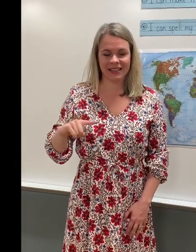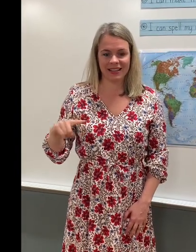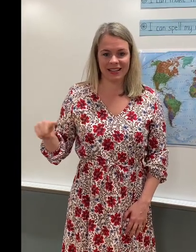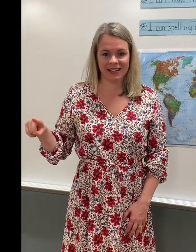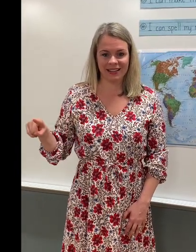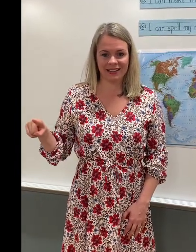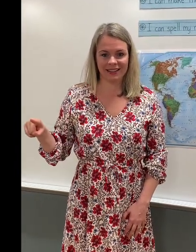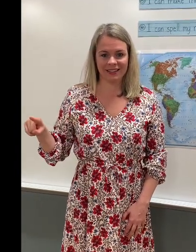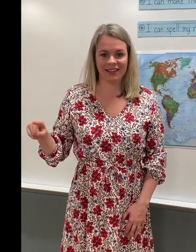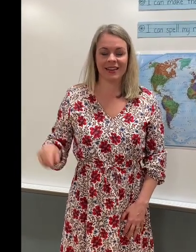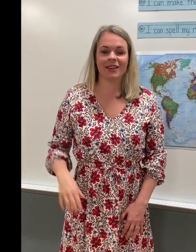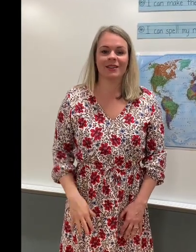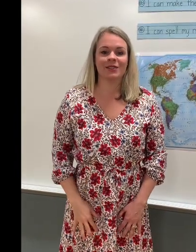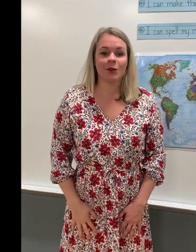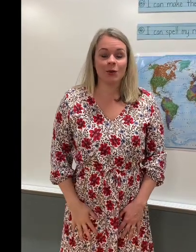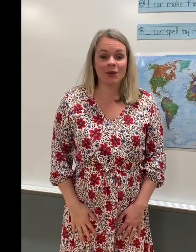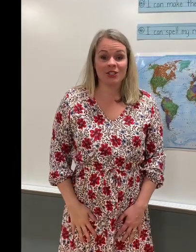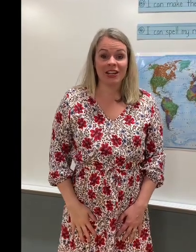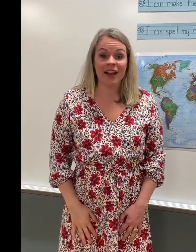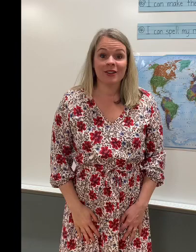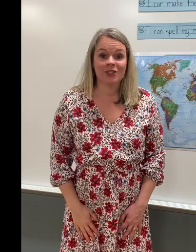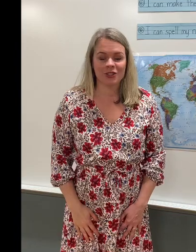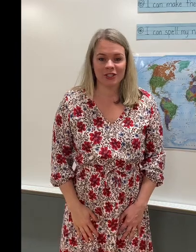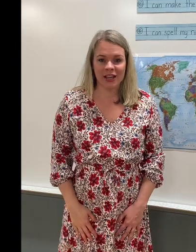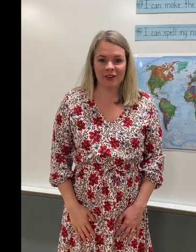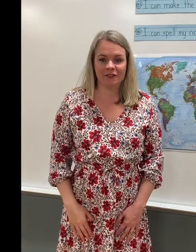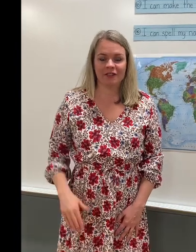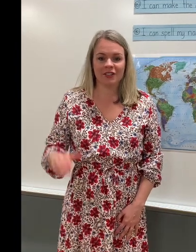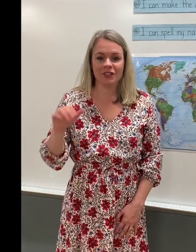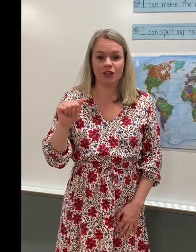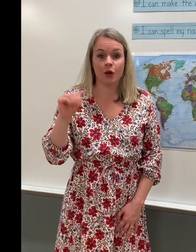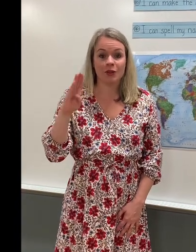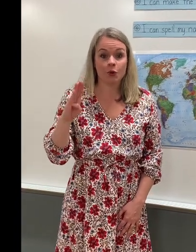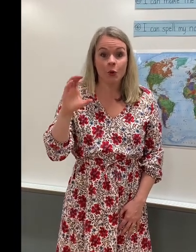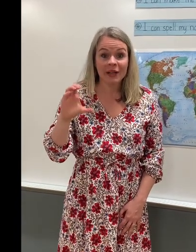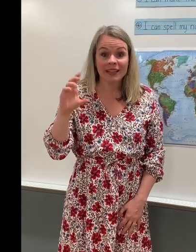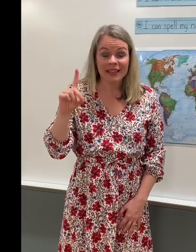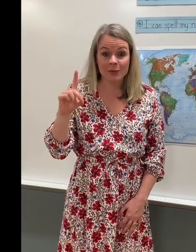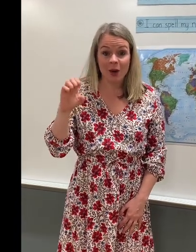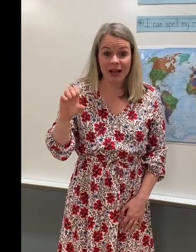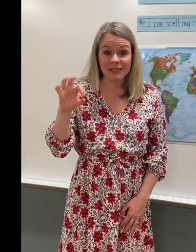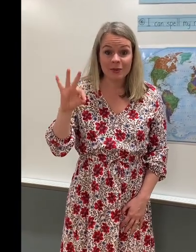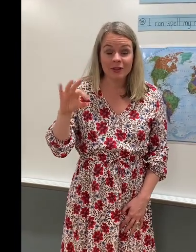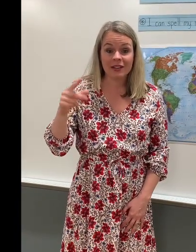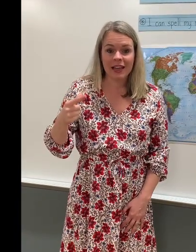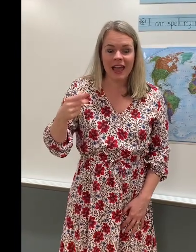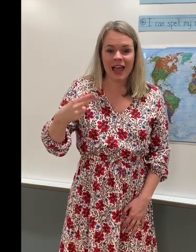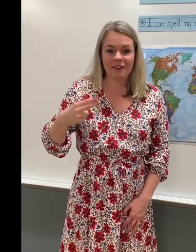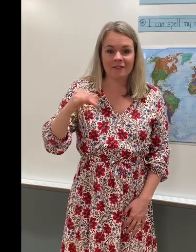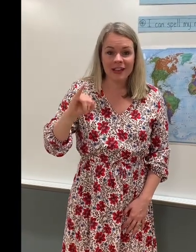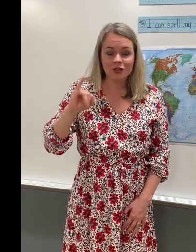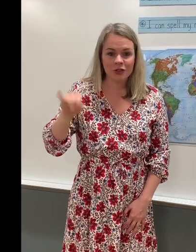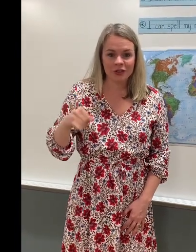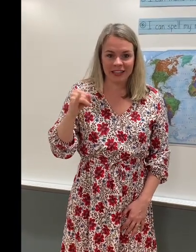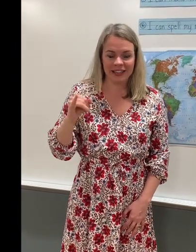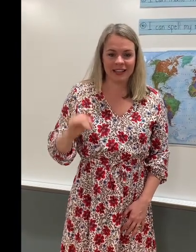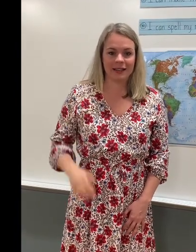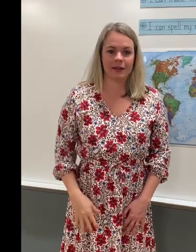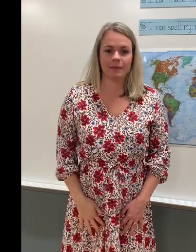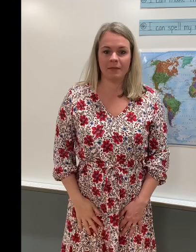Z. So you can challenge yourself to go as quickly as possible, and eventually maybe you